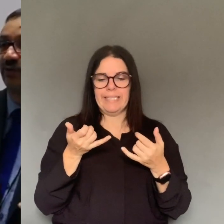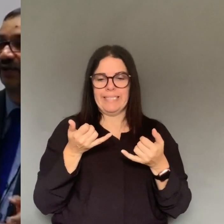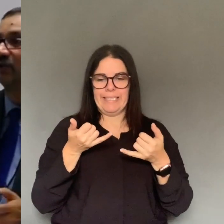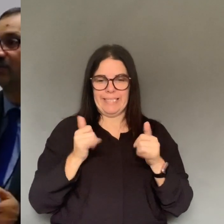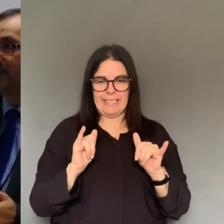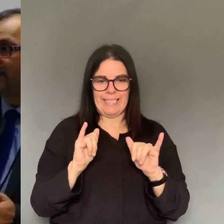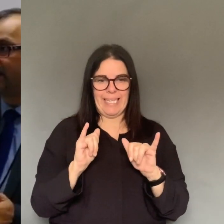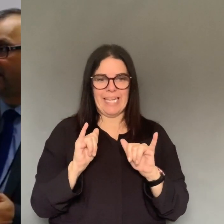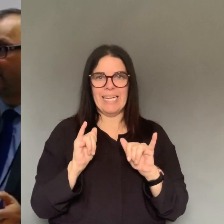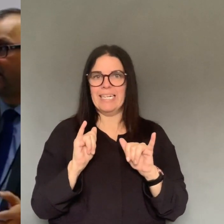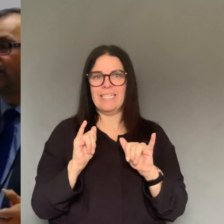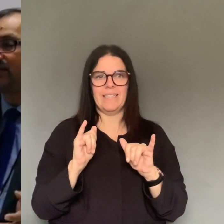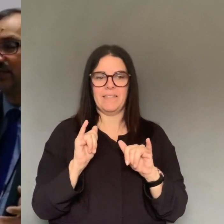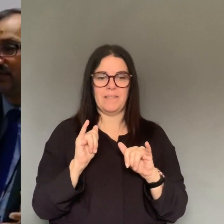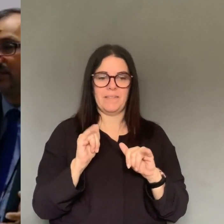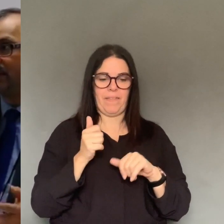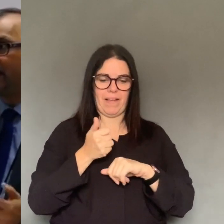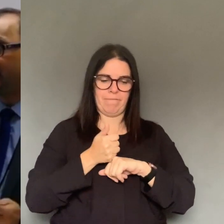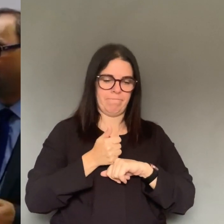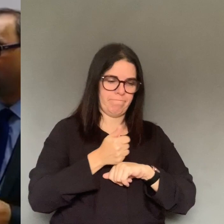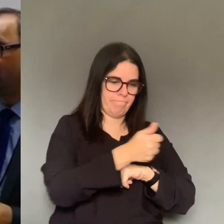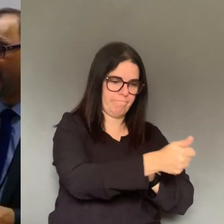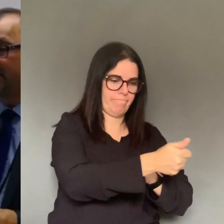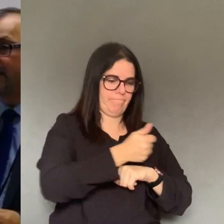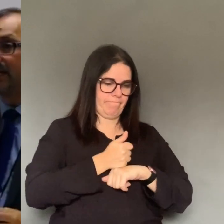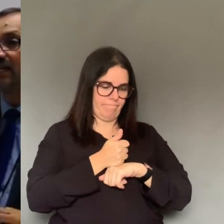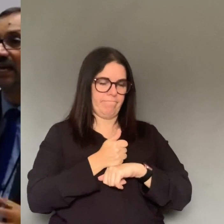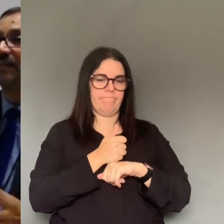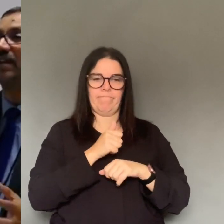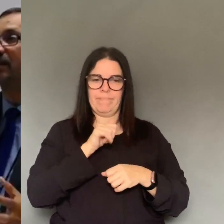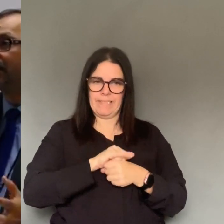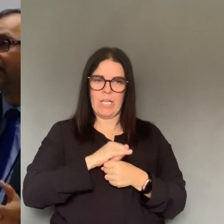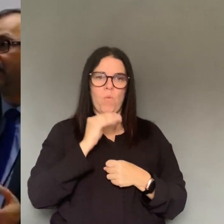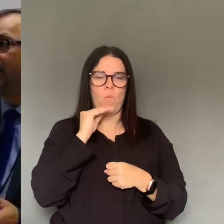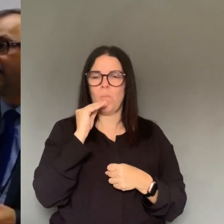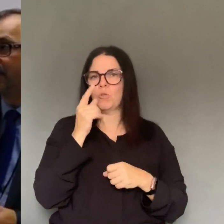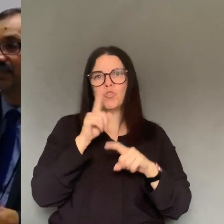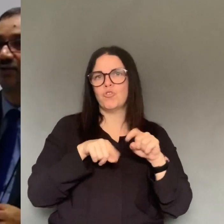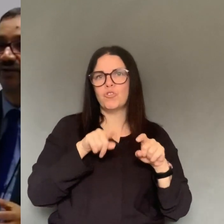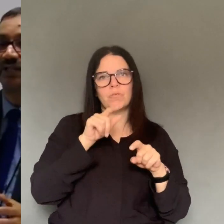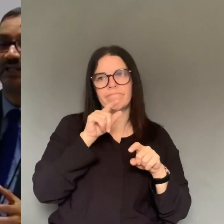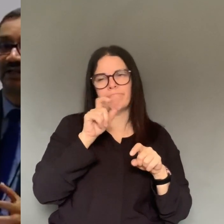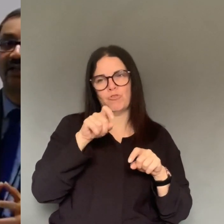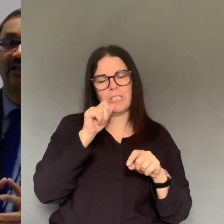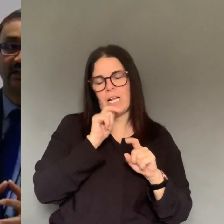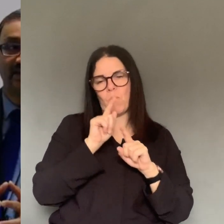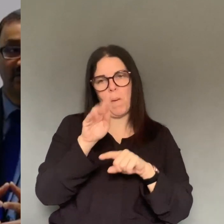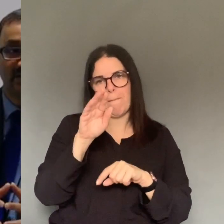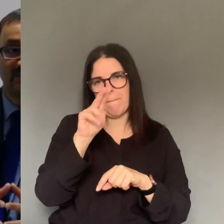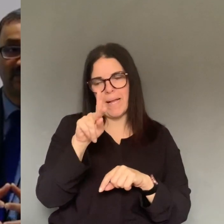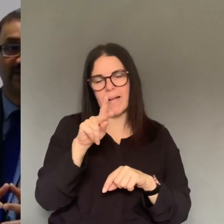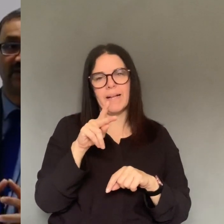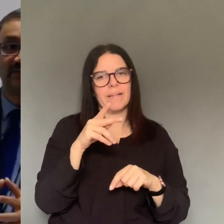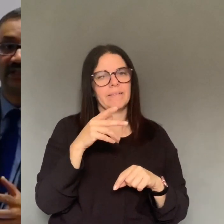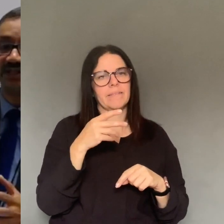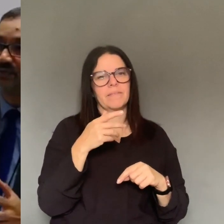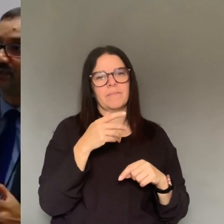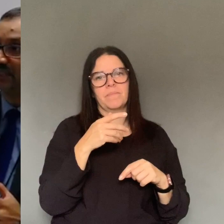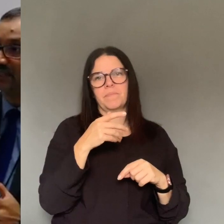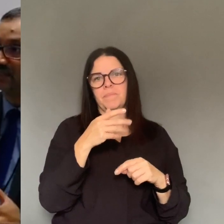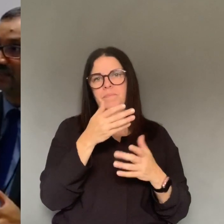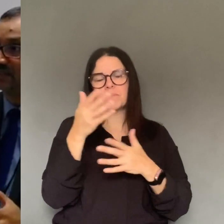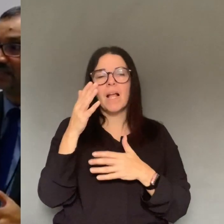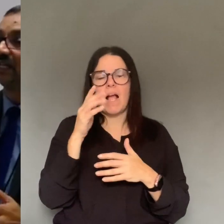the work home self-isolation, they shouldn't be going to the banks and the other places and make other arrangements. And I'm sure that there are other community members or community